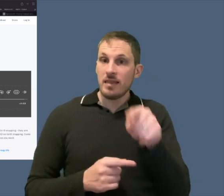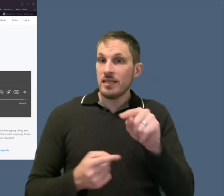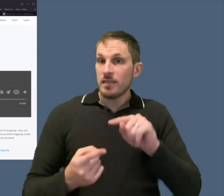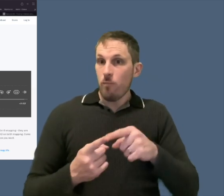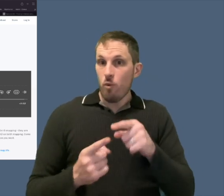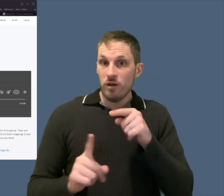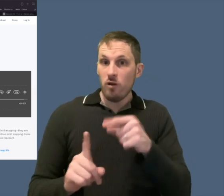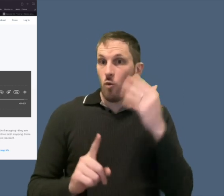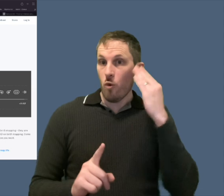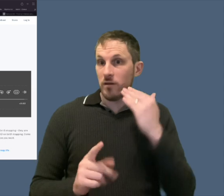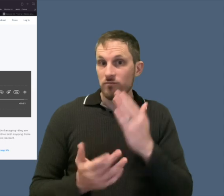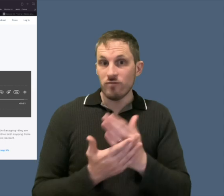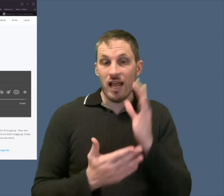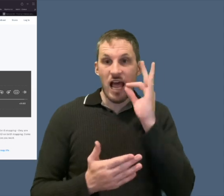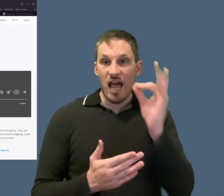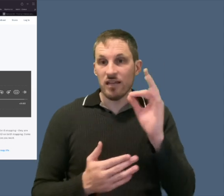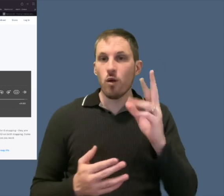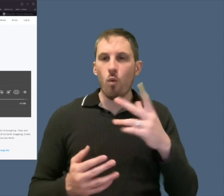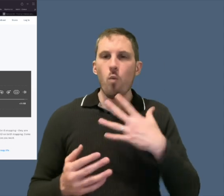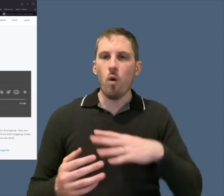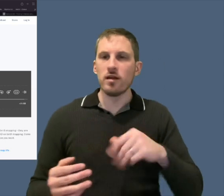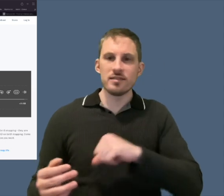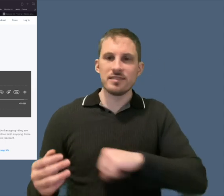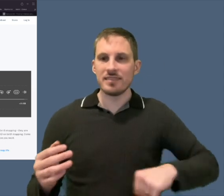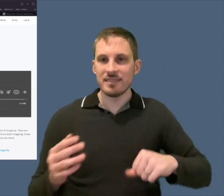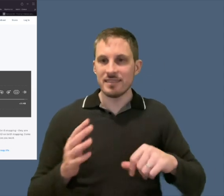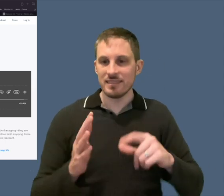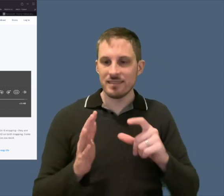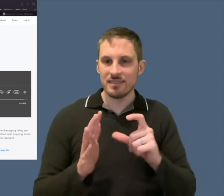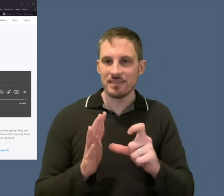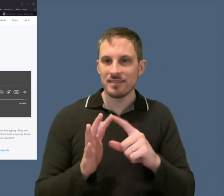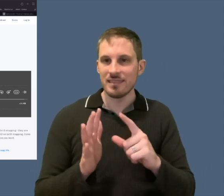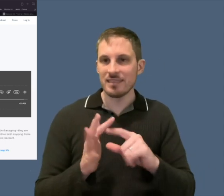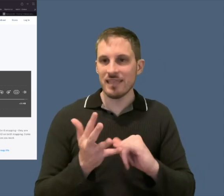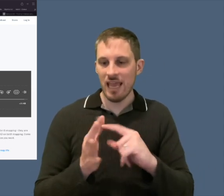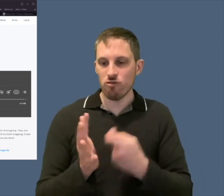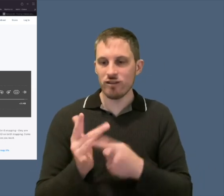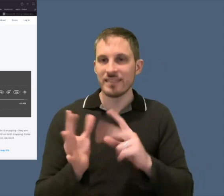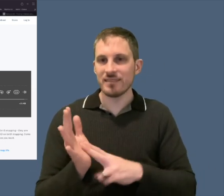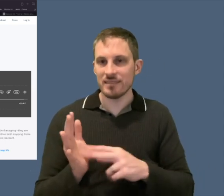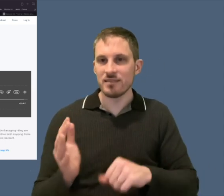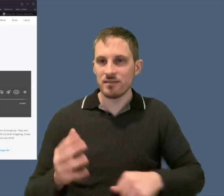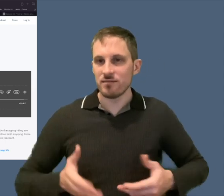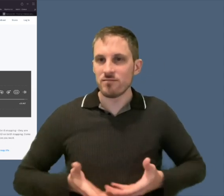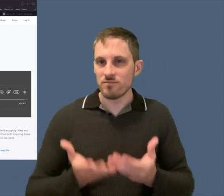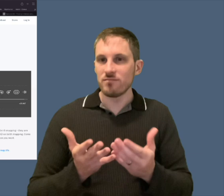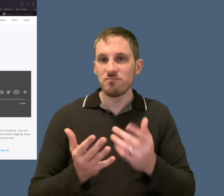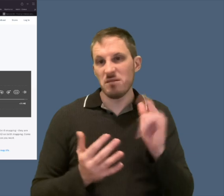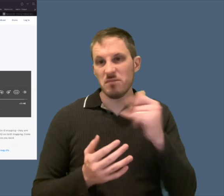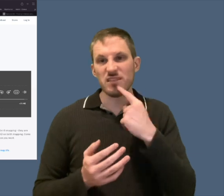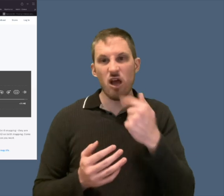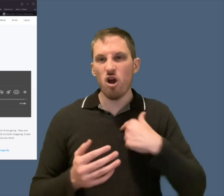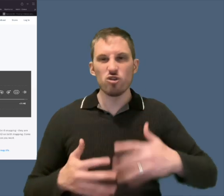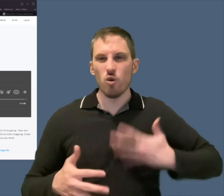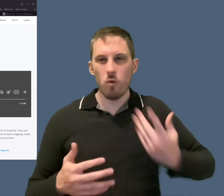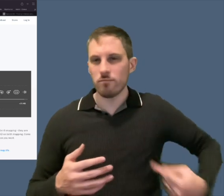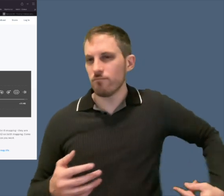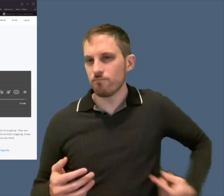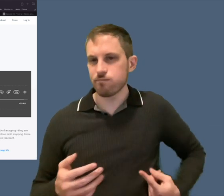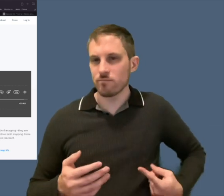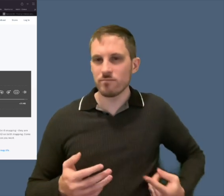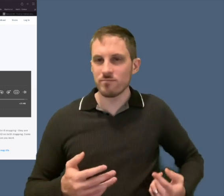woman actually asks for a cesarean. So she might say, I do not want augmented or pain